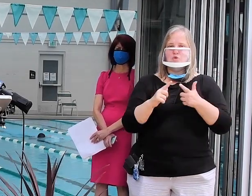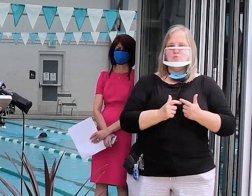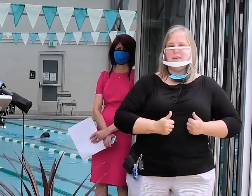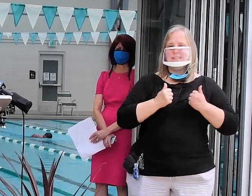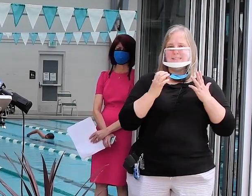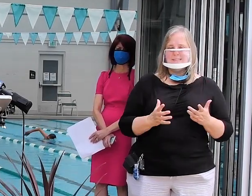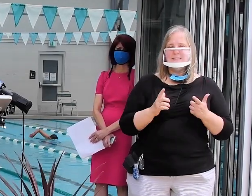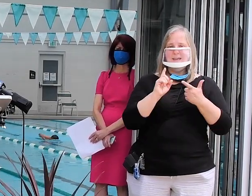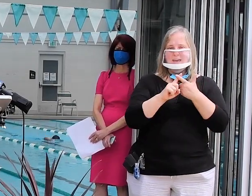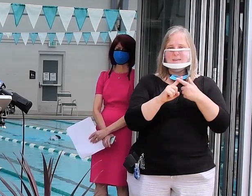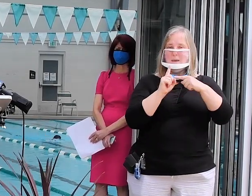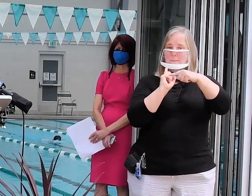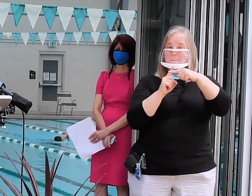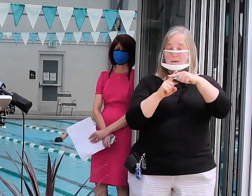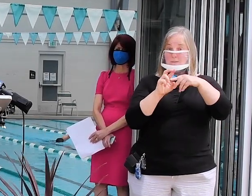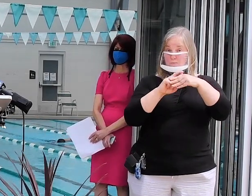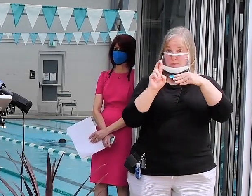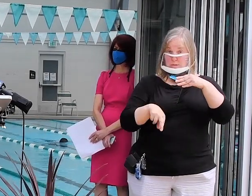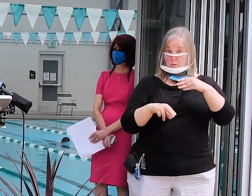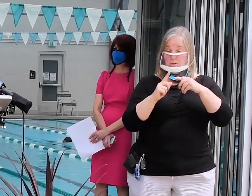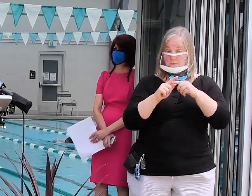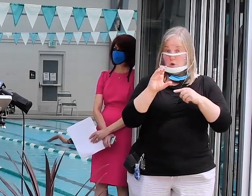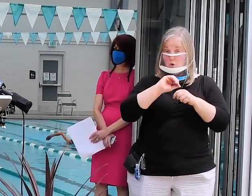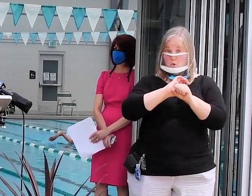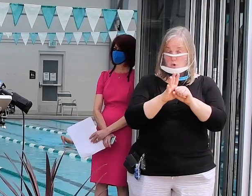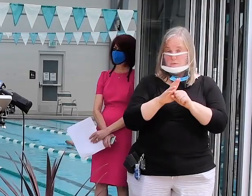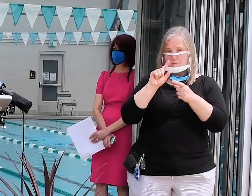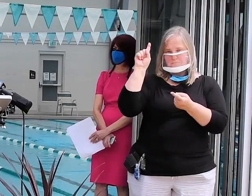declining positivity rates.